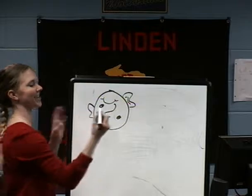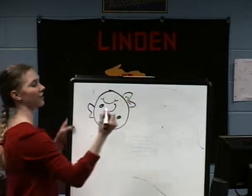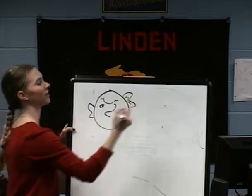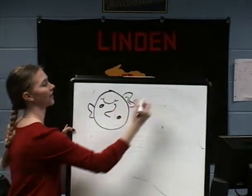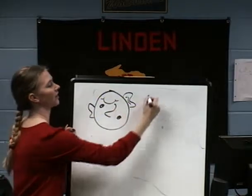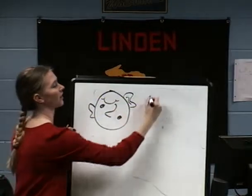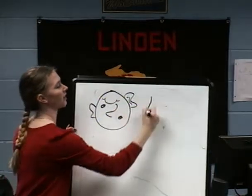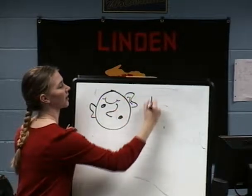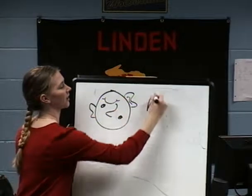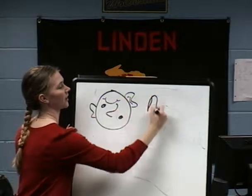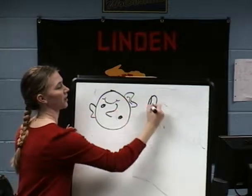Perfect. That was weird.